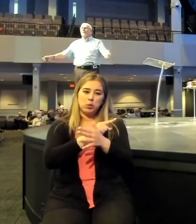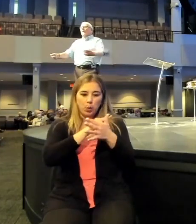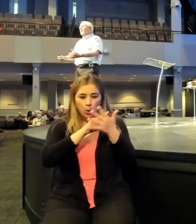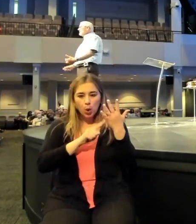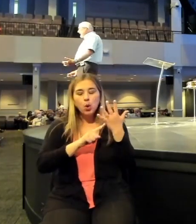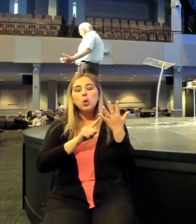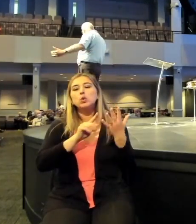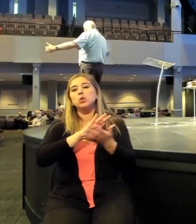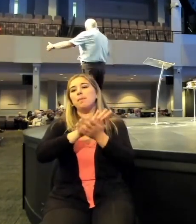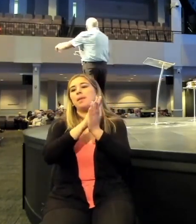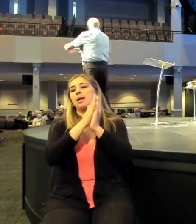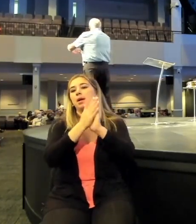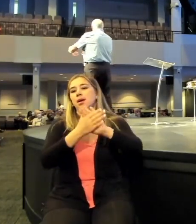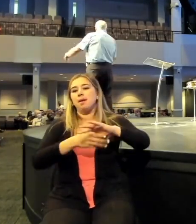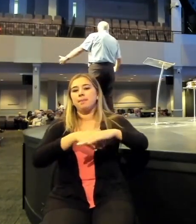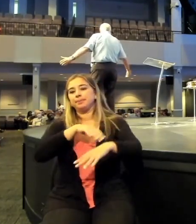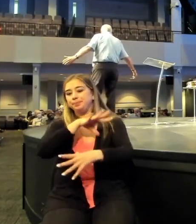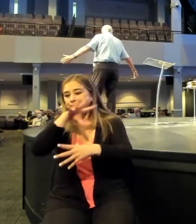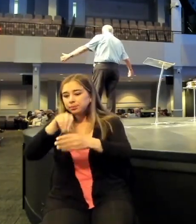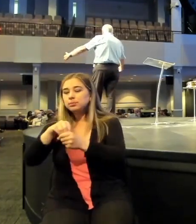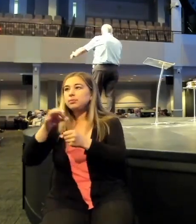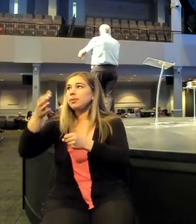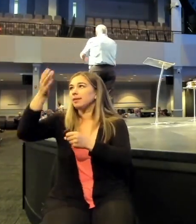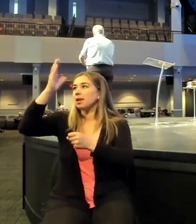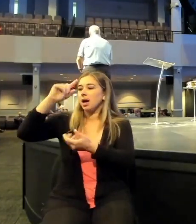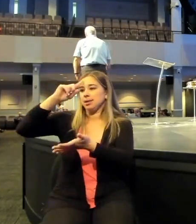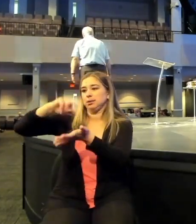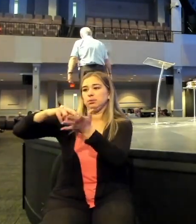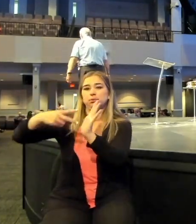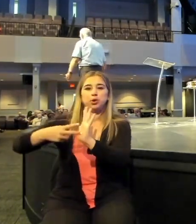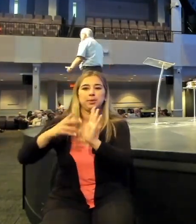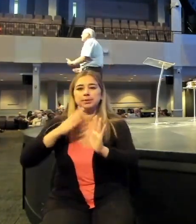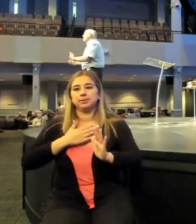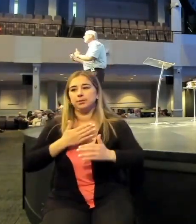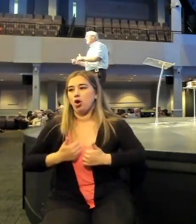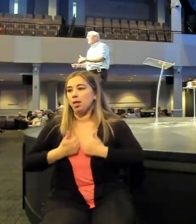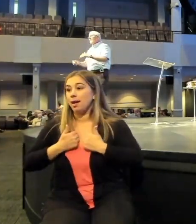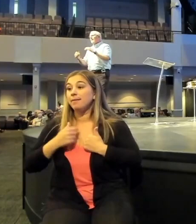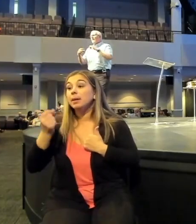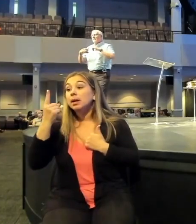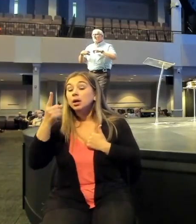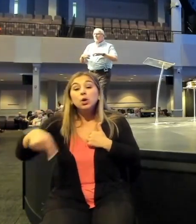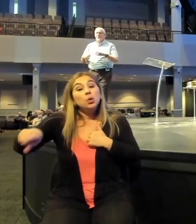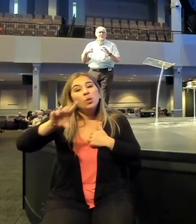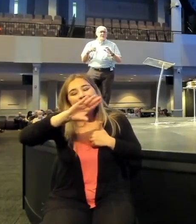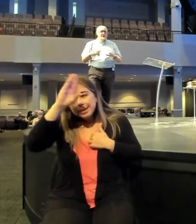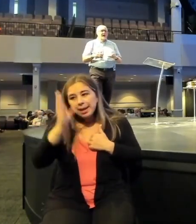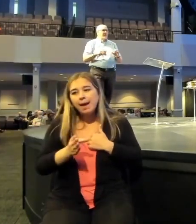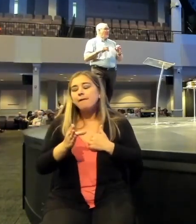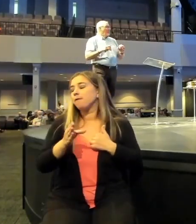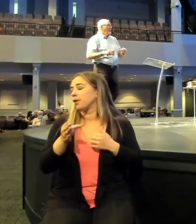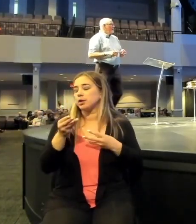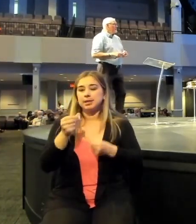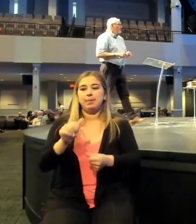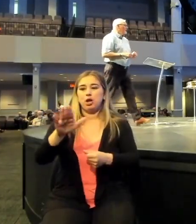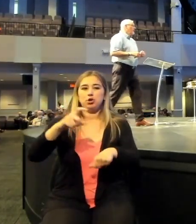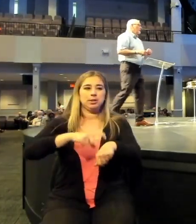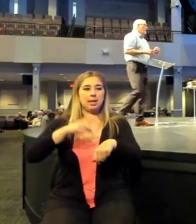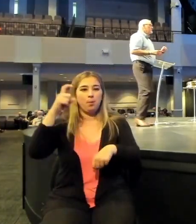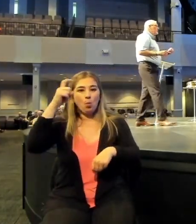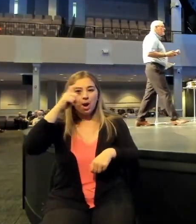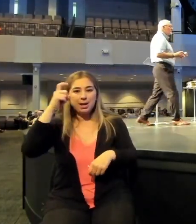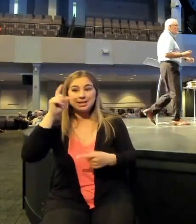a part of the tapestry of God's purpose for my life. But you will never spend your time